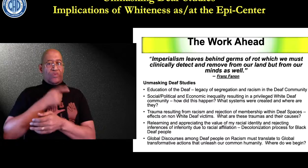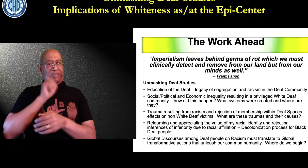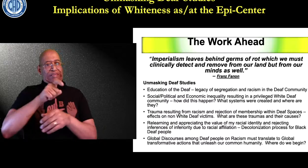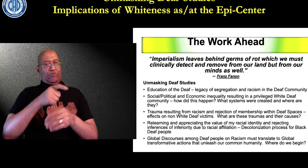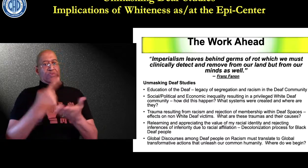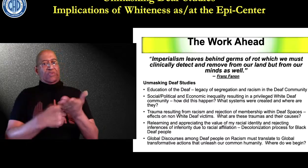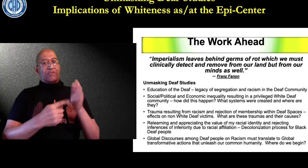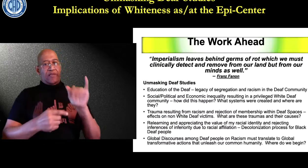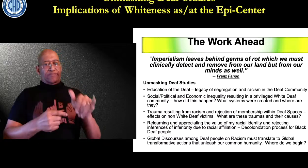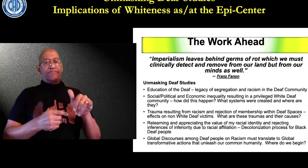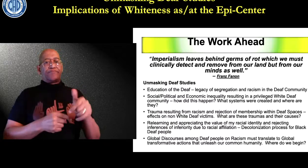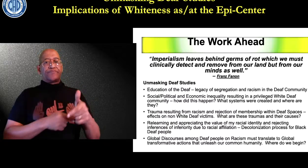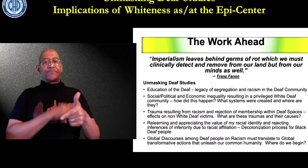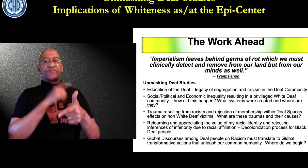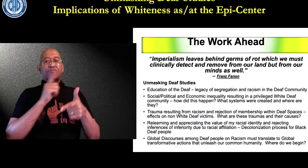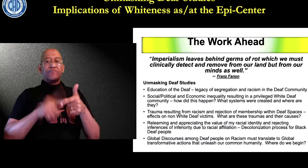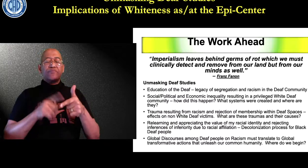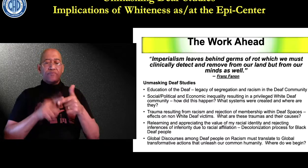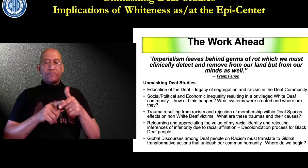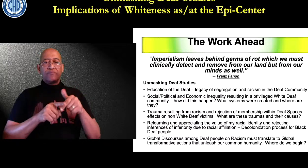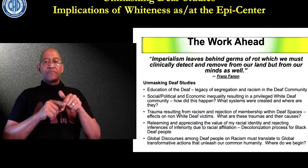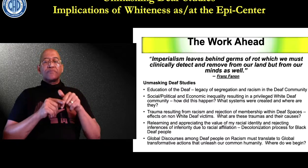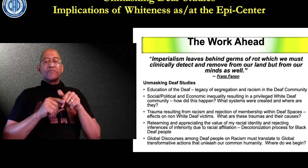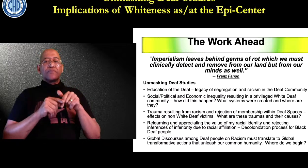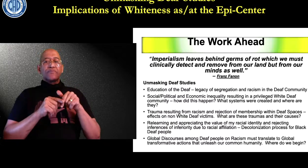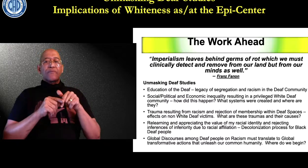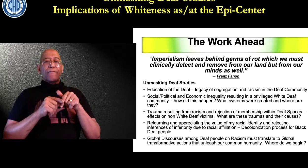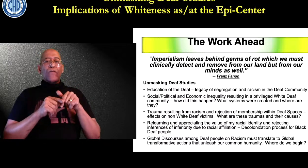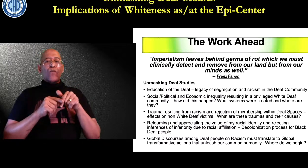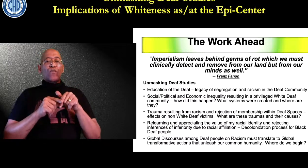but then there's still oppression that happens.